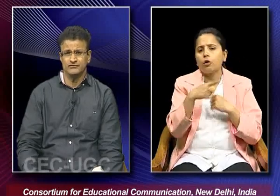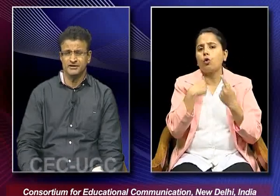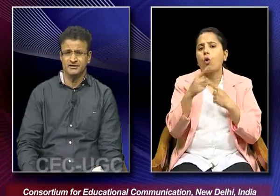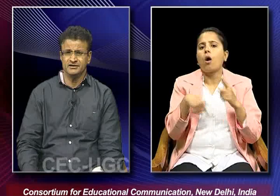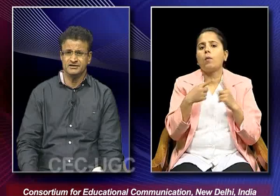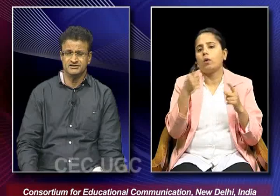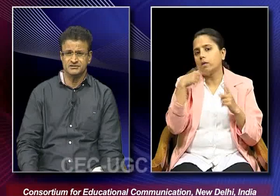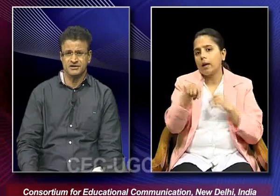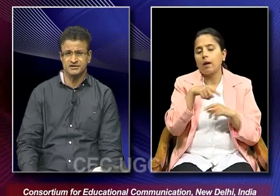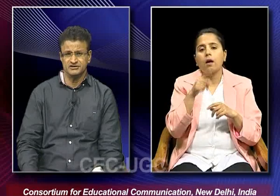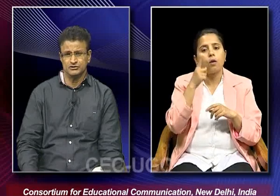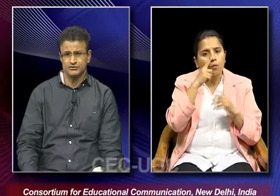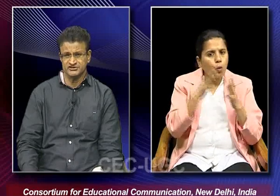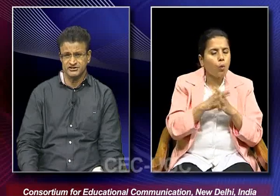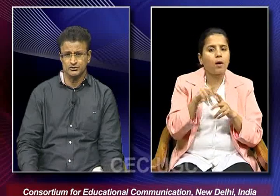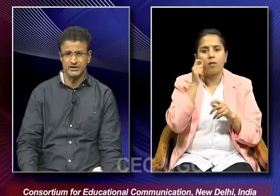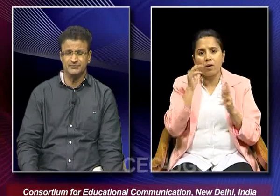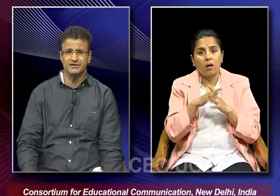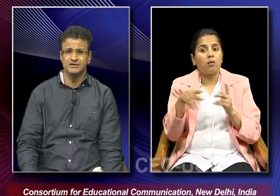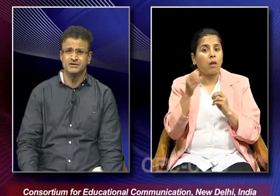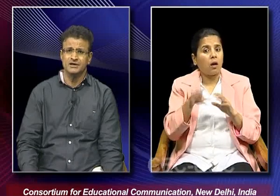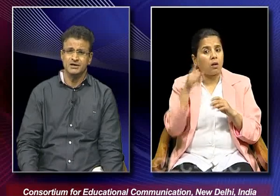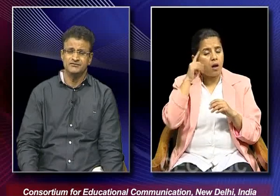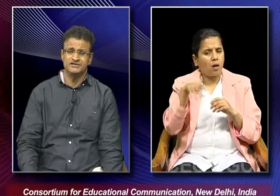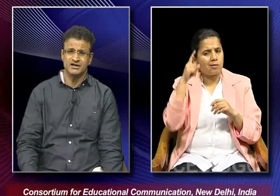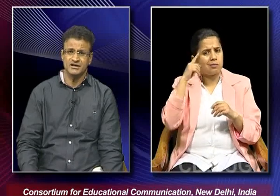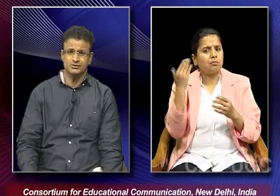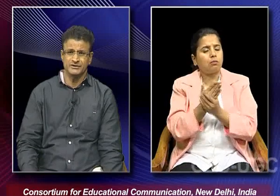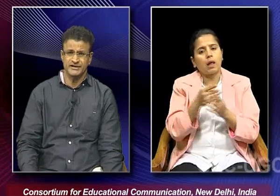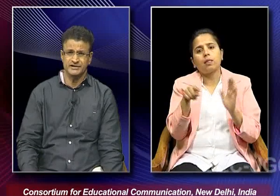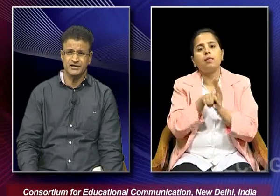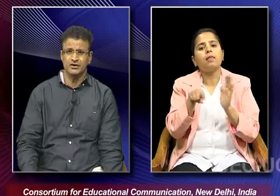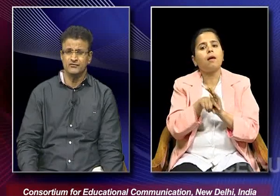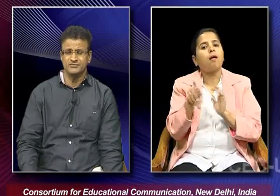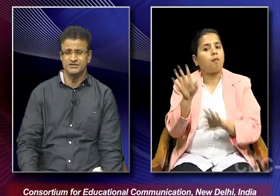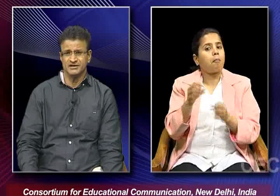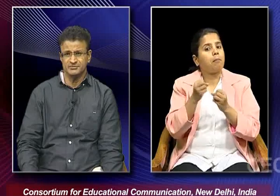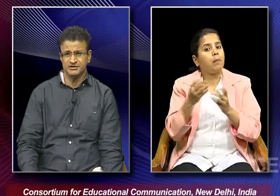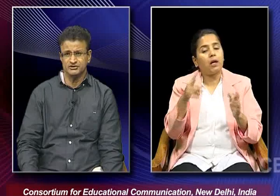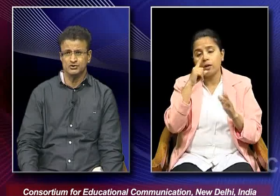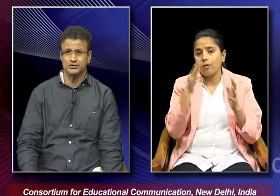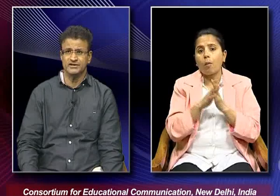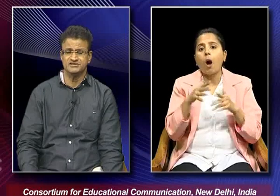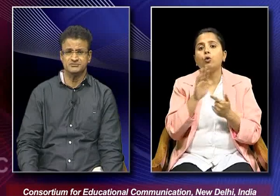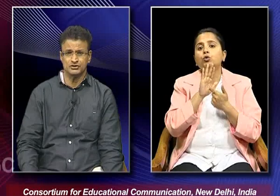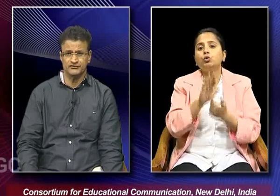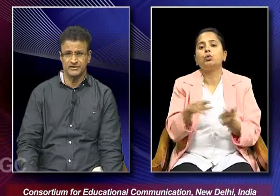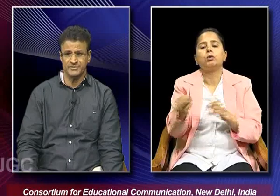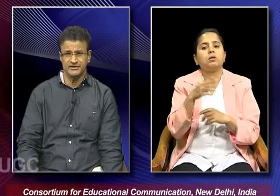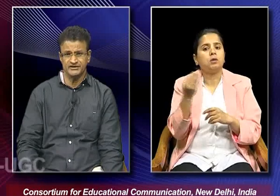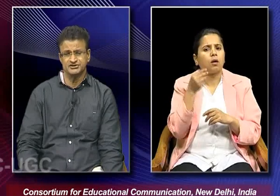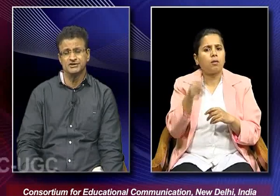about women in cinema, there is a lot of stereotyping with regard to that, and how women they are being shown as some sort